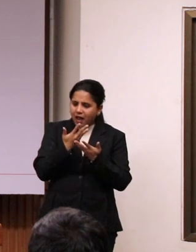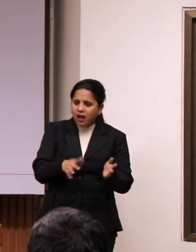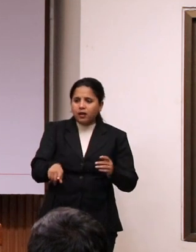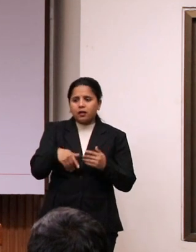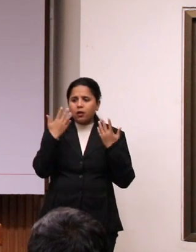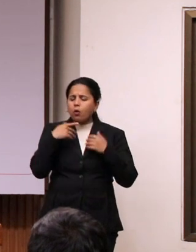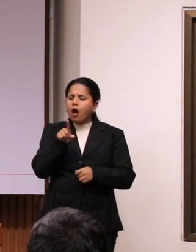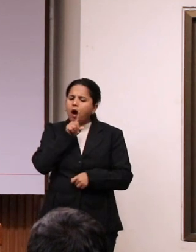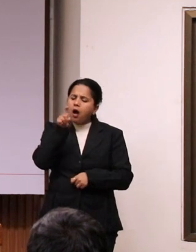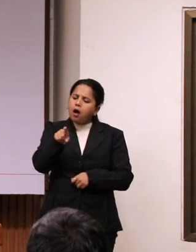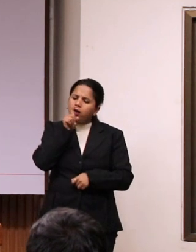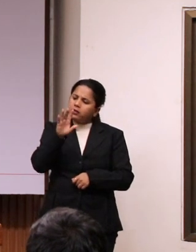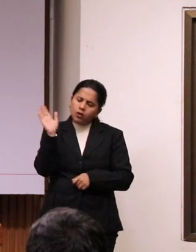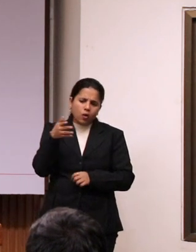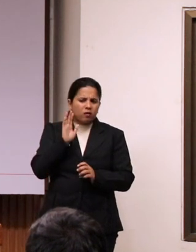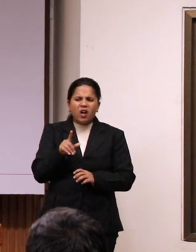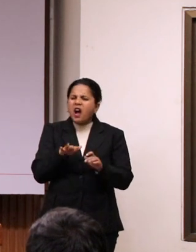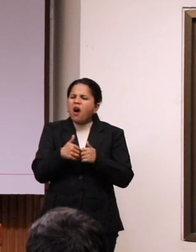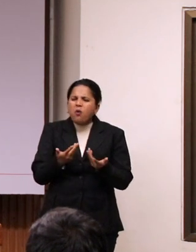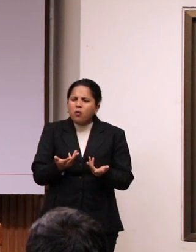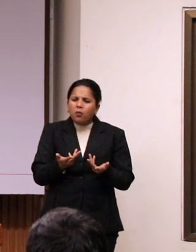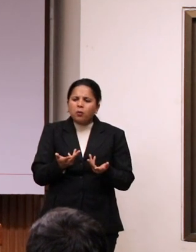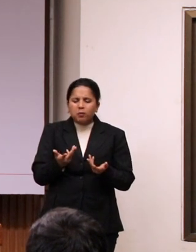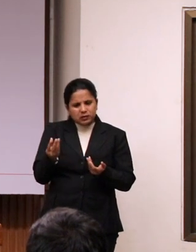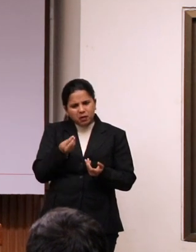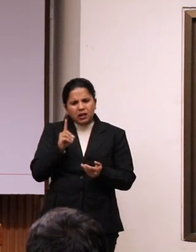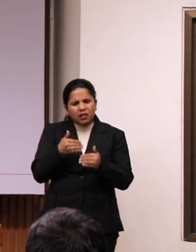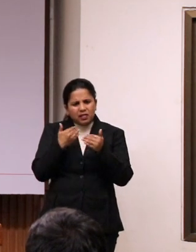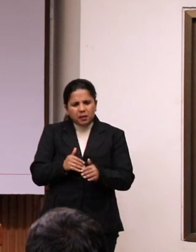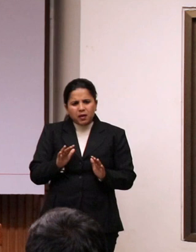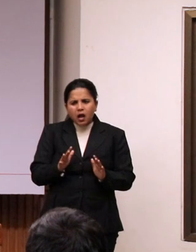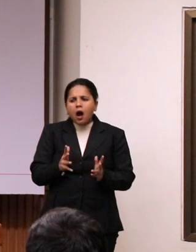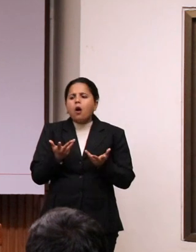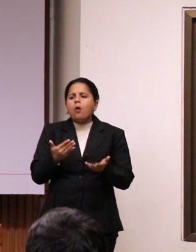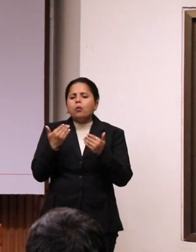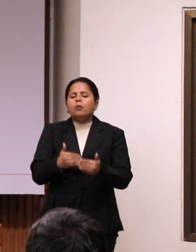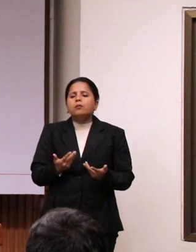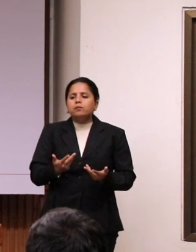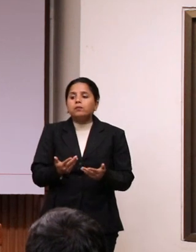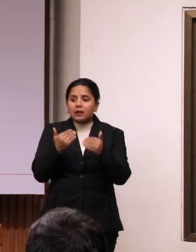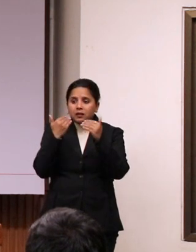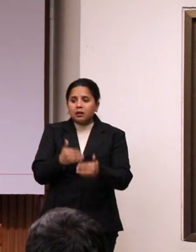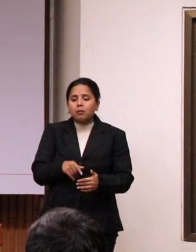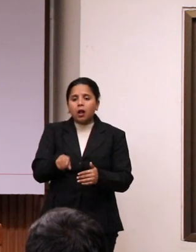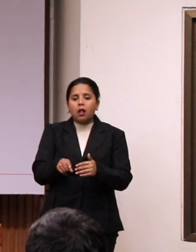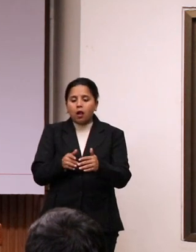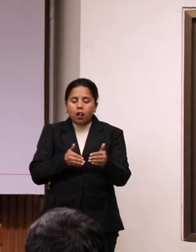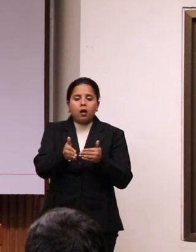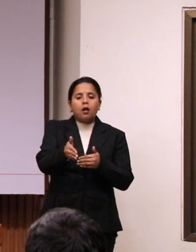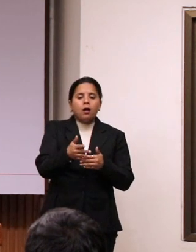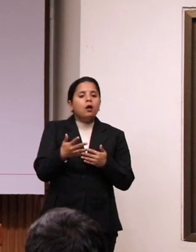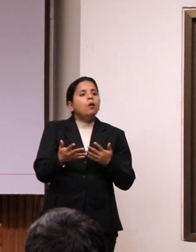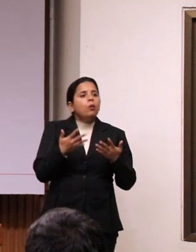everybody asks this question. How much? There should be some limit, no? How much? And that limit should not cross air and water